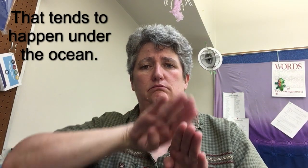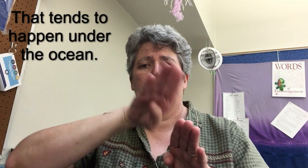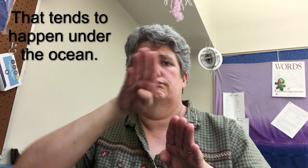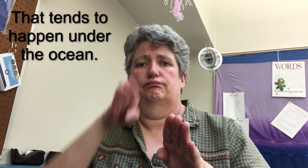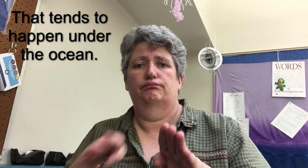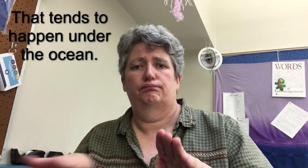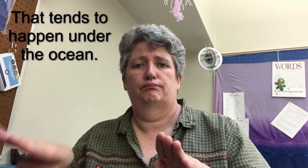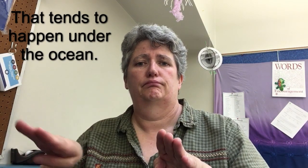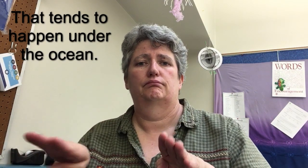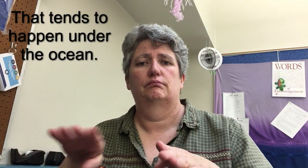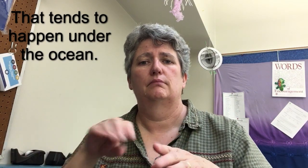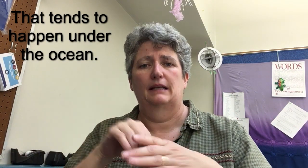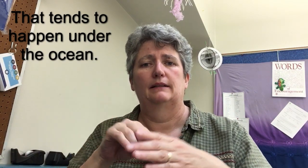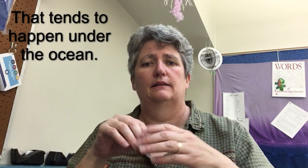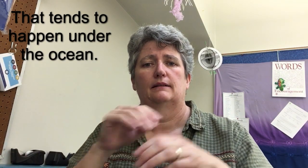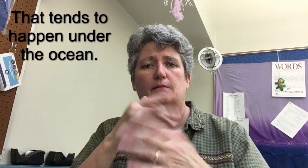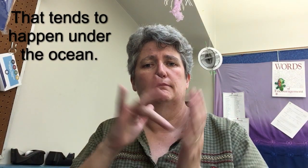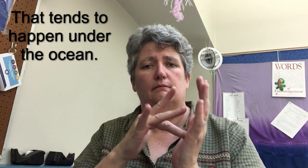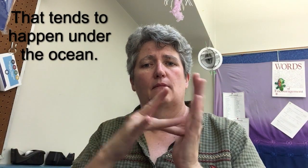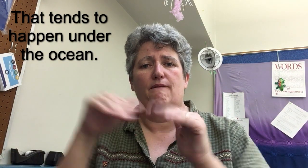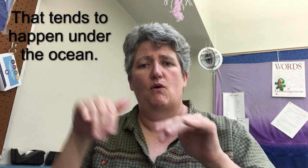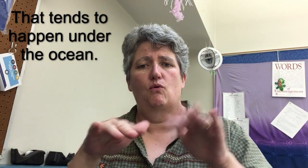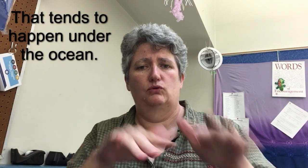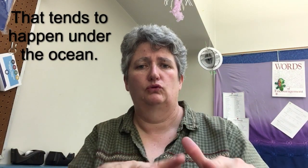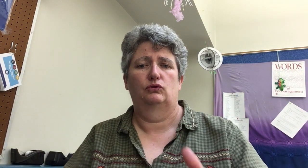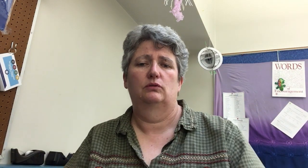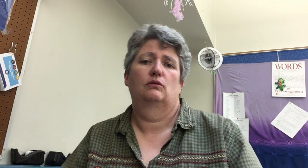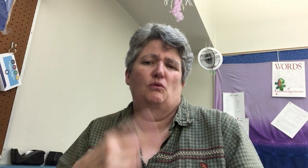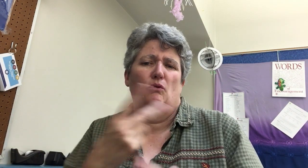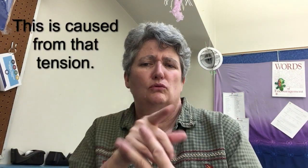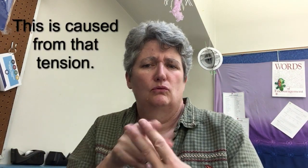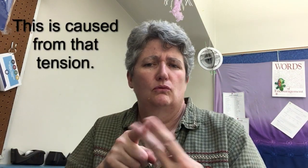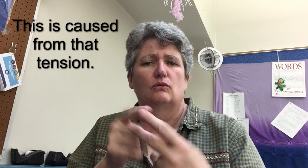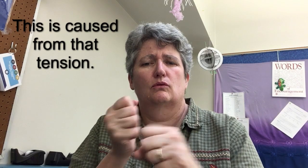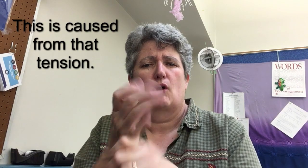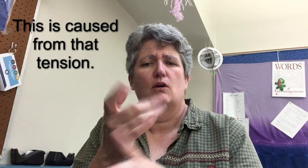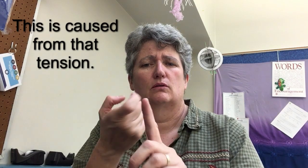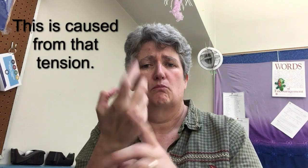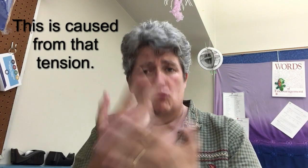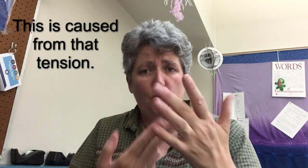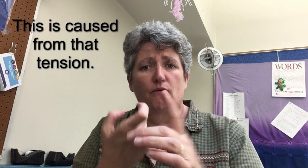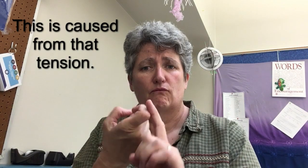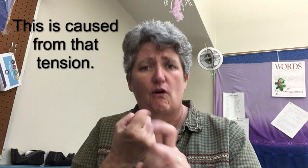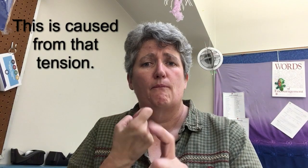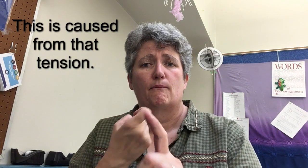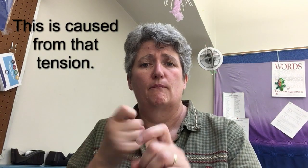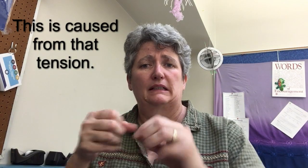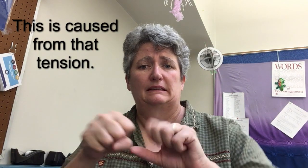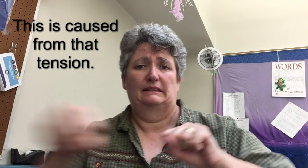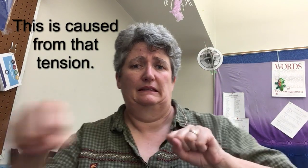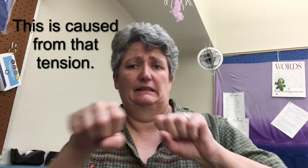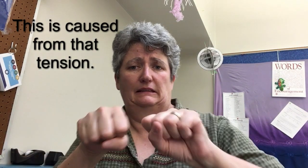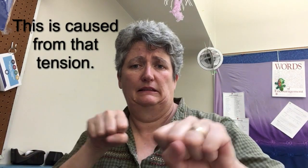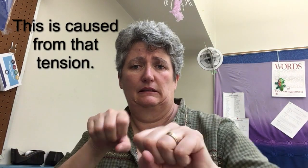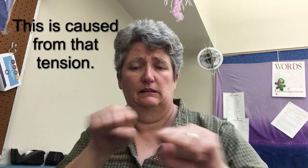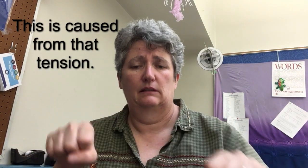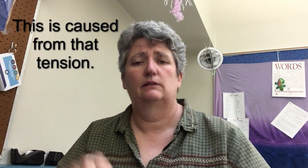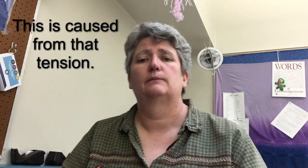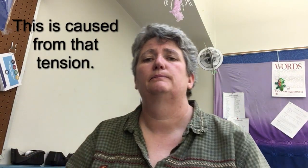as things build, it builds a ridge in the middle of the ocean. Both of those are caused from tension,